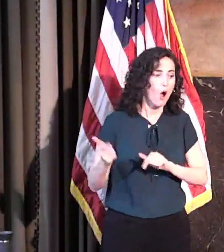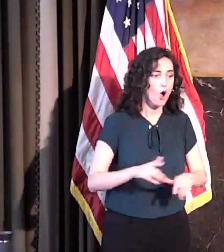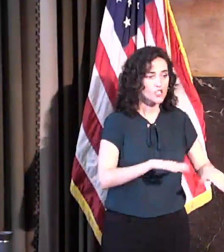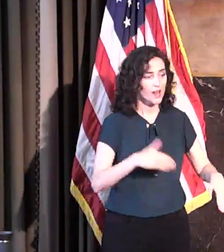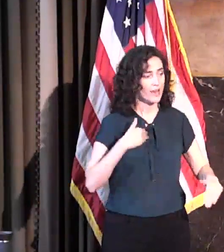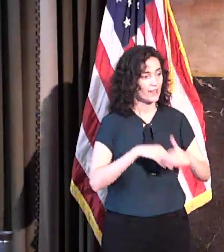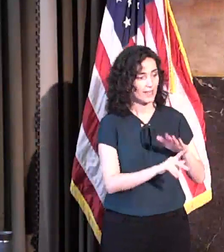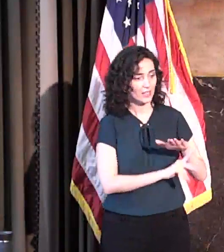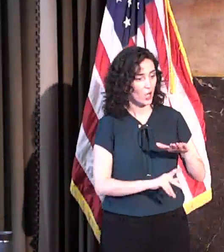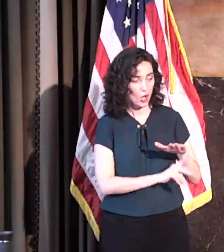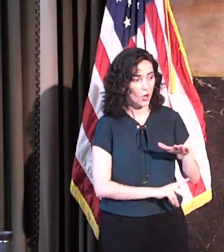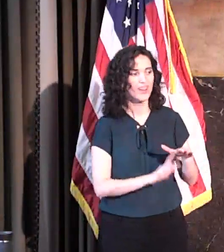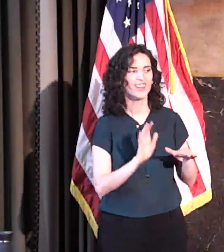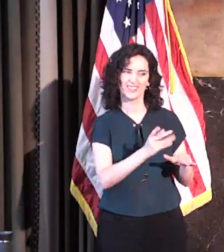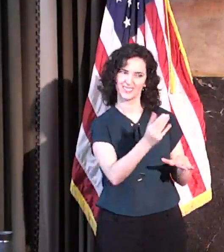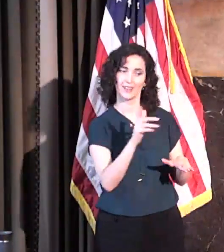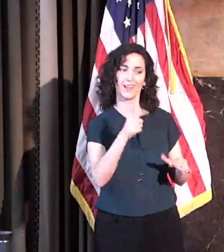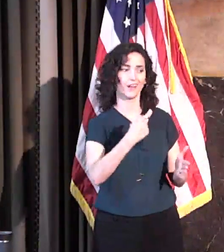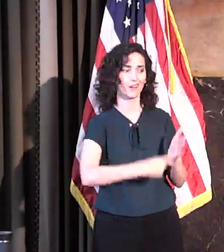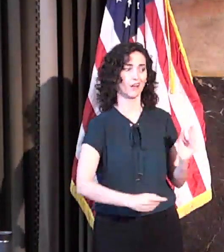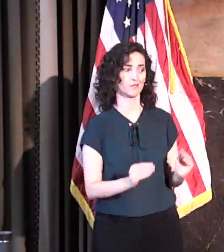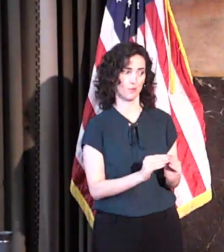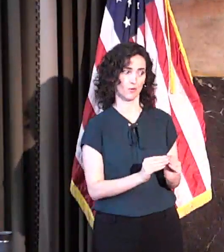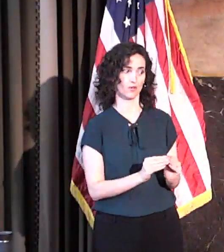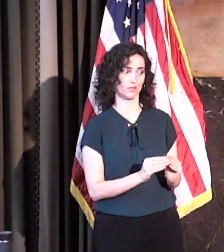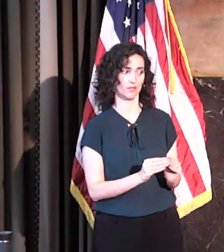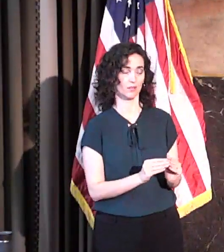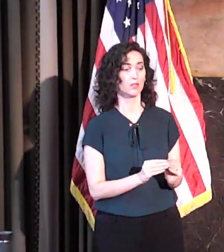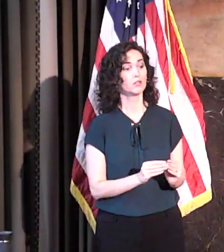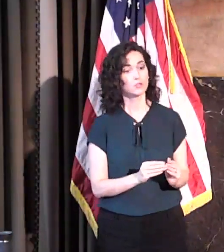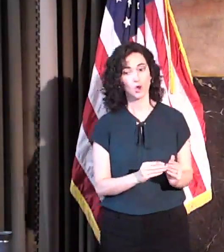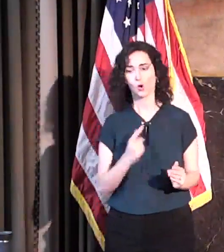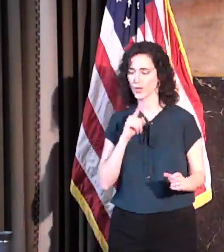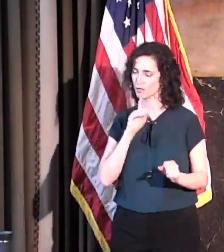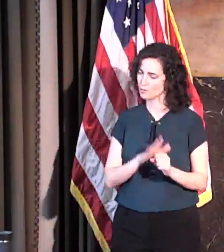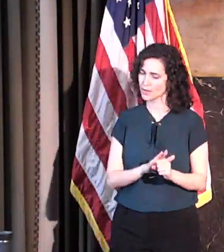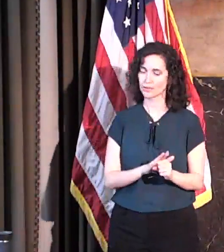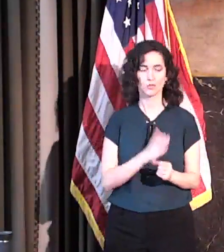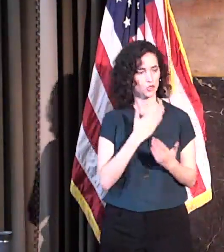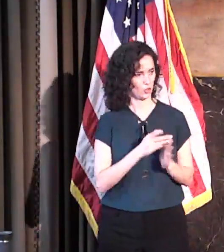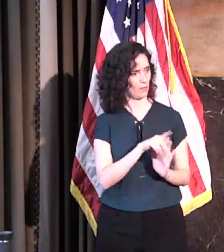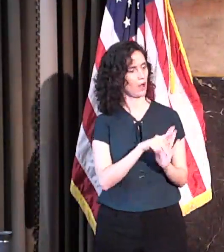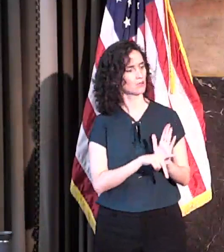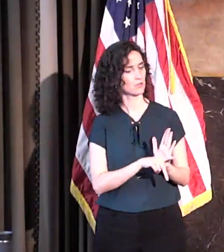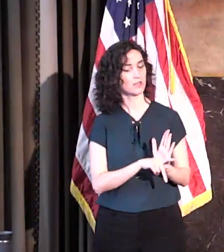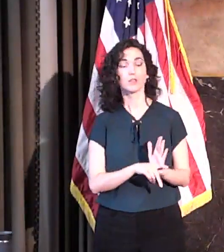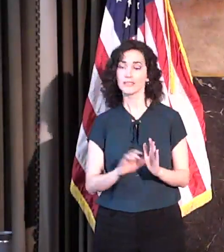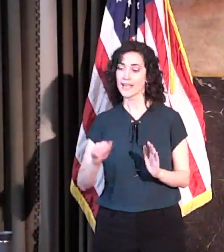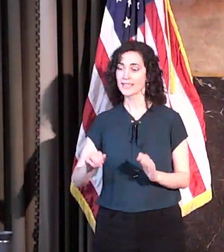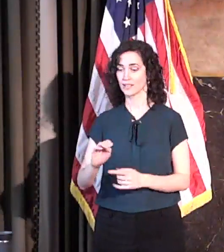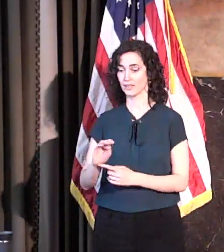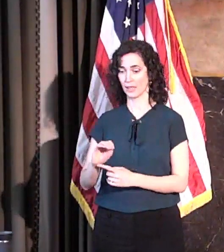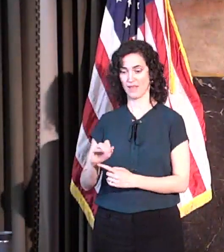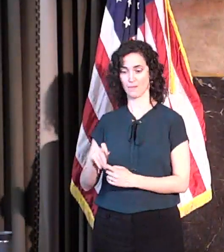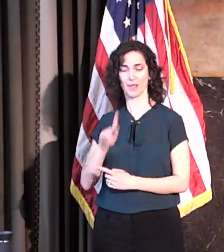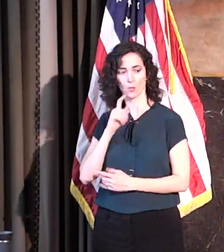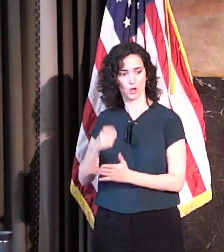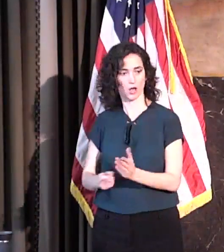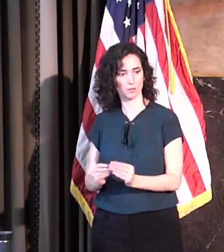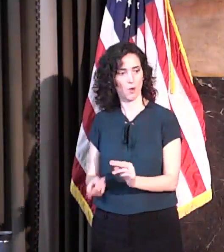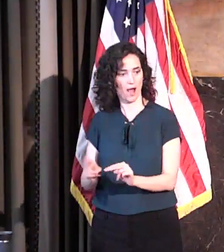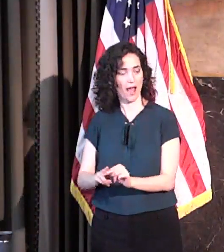It's the right policy. And will it cost a little bit more in the MFP? Yeah. But it's an investment that's well